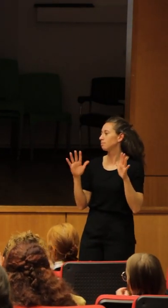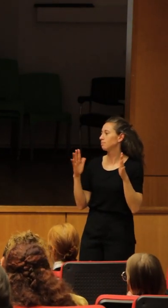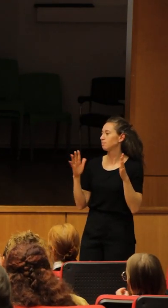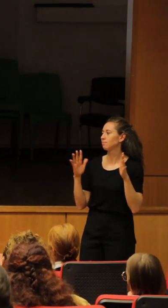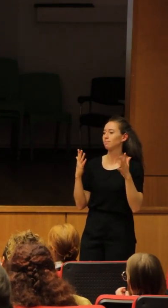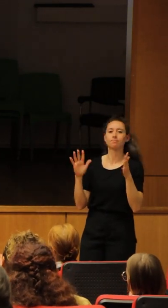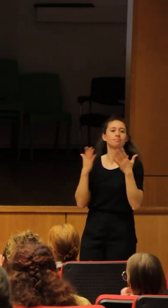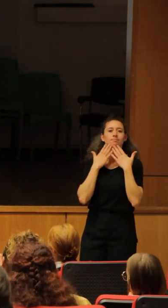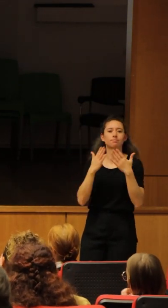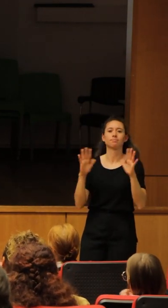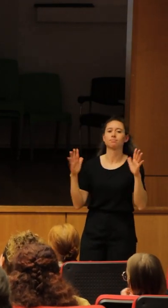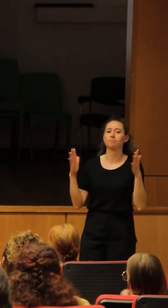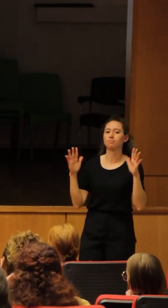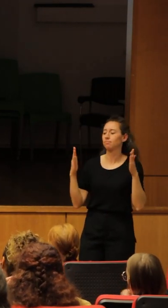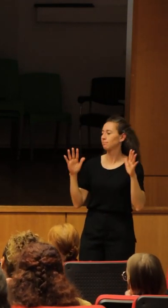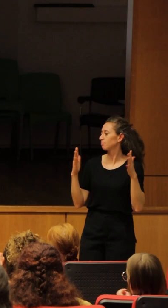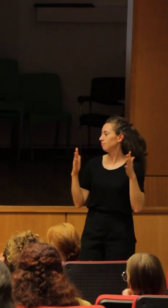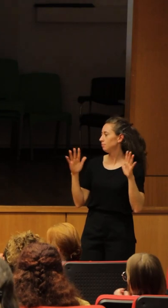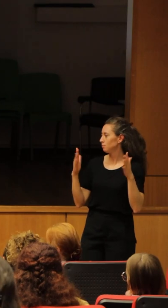Thank you all.